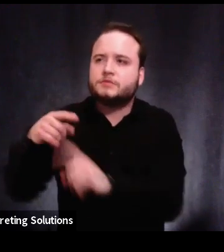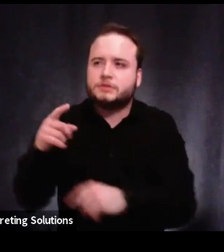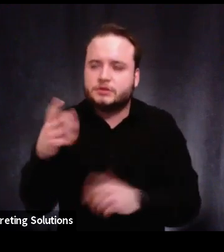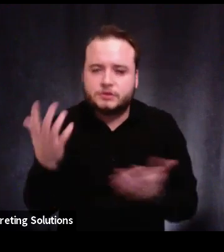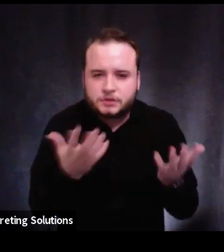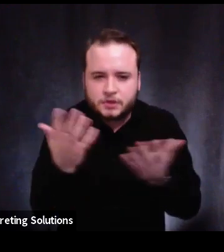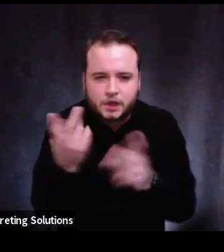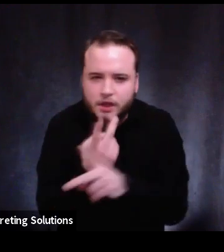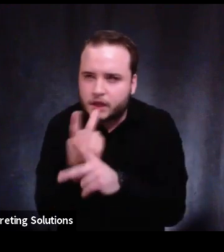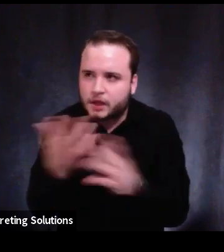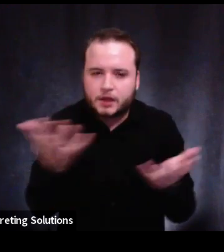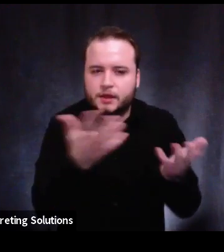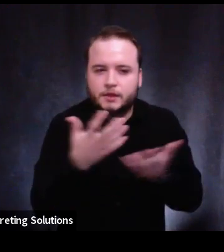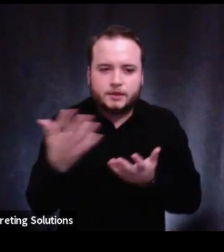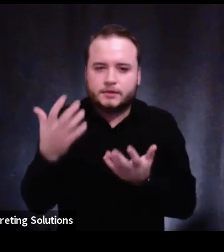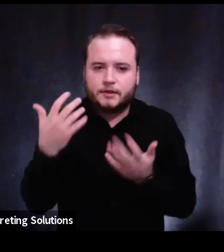internally.